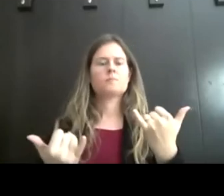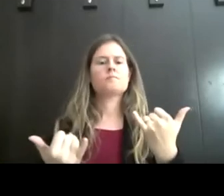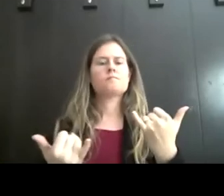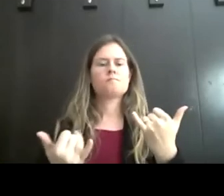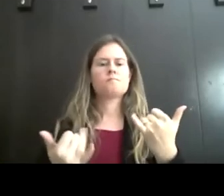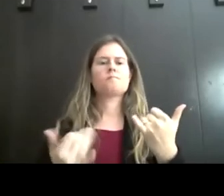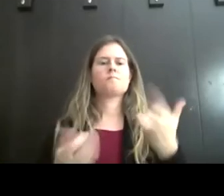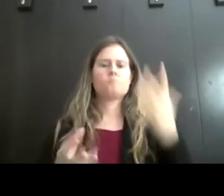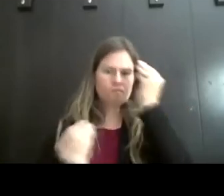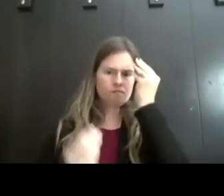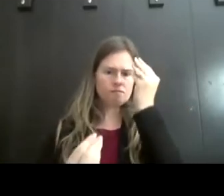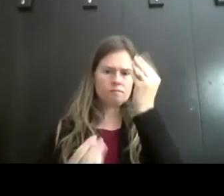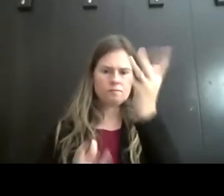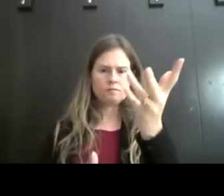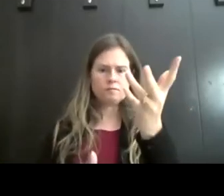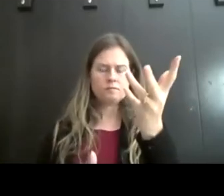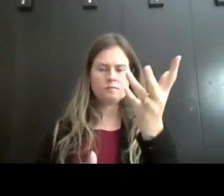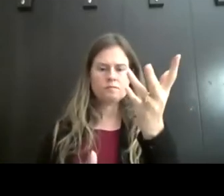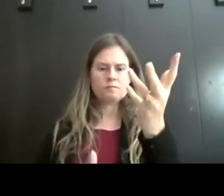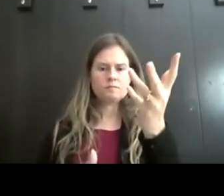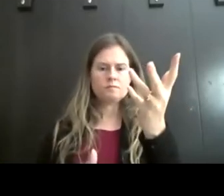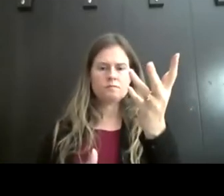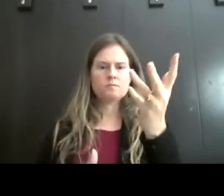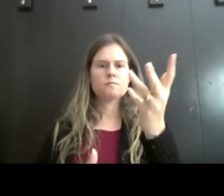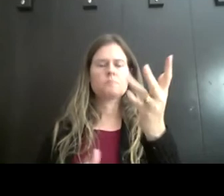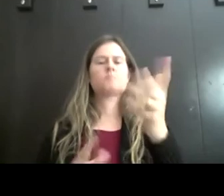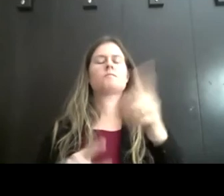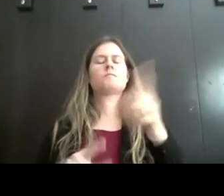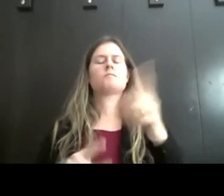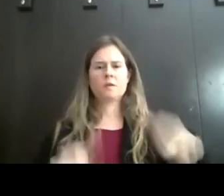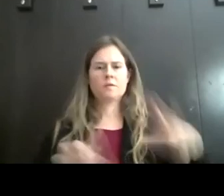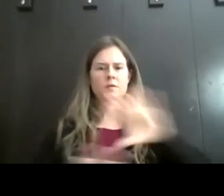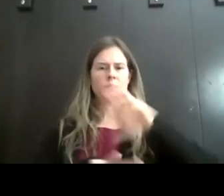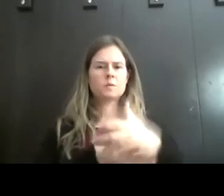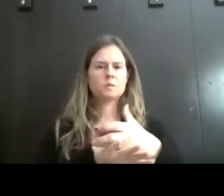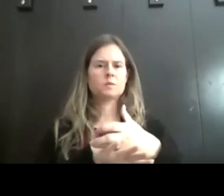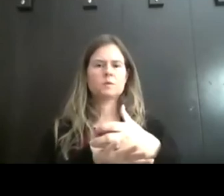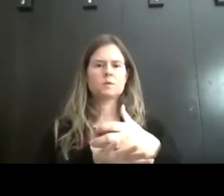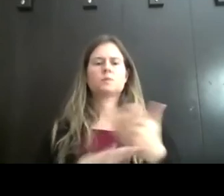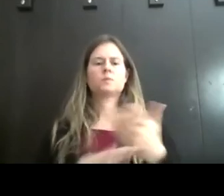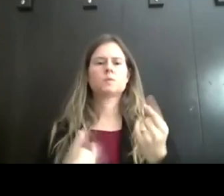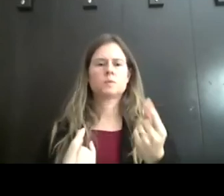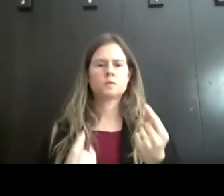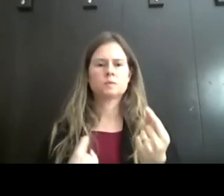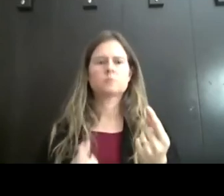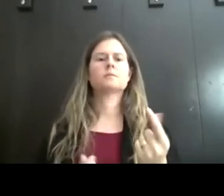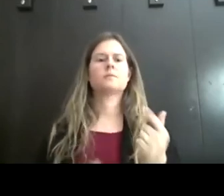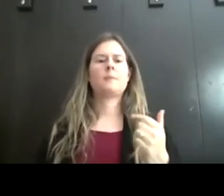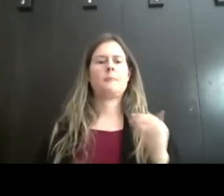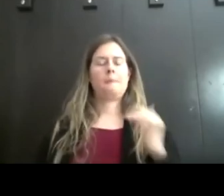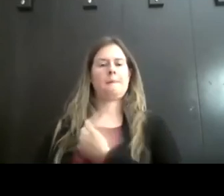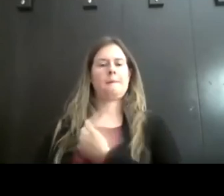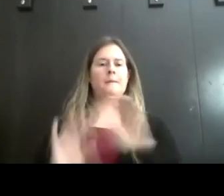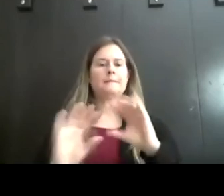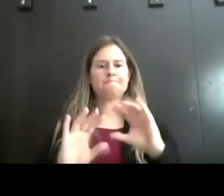you related to the Diversity Coalition. So we are a nonprofit